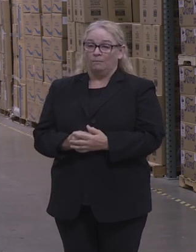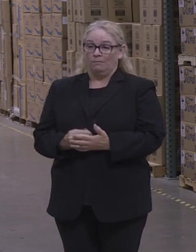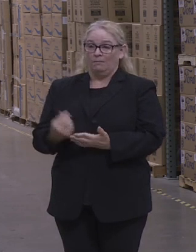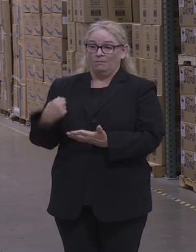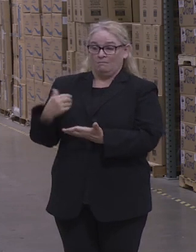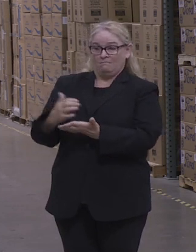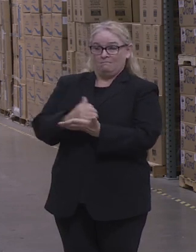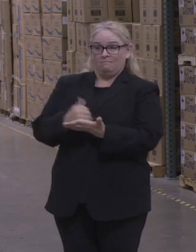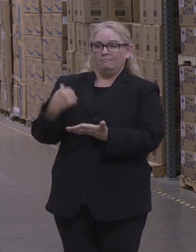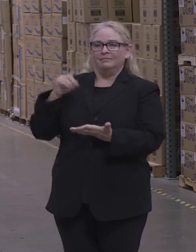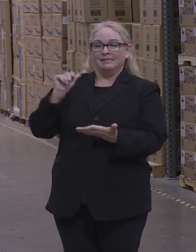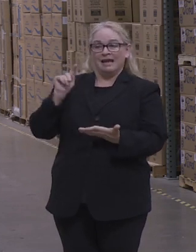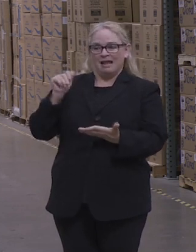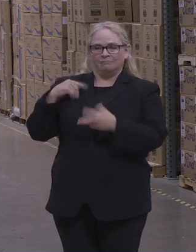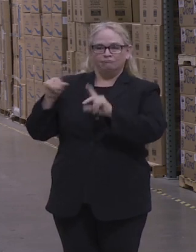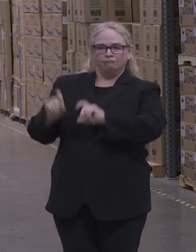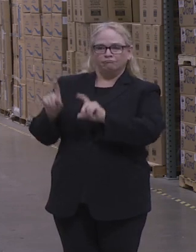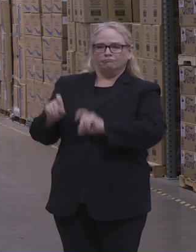tested